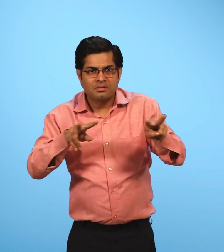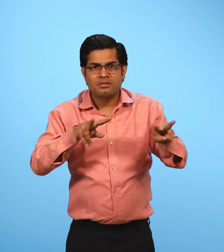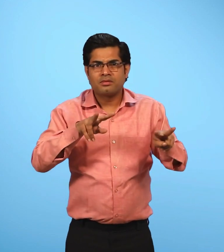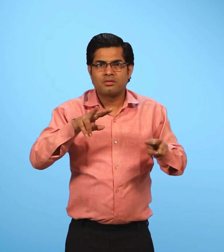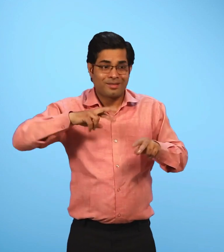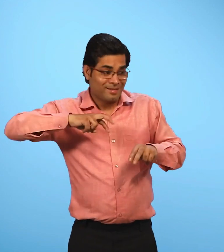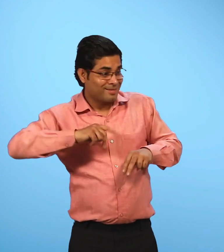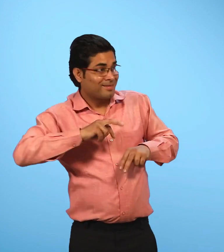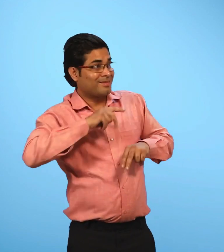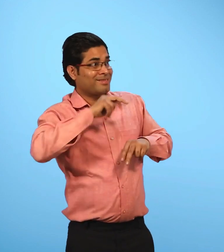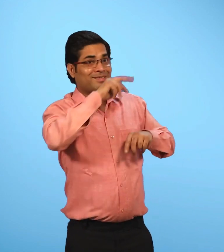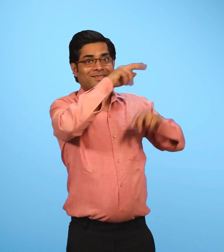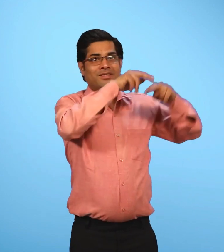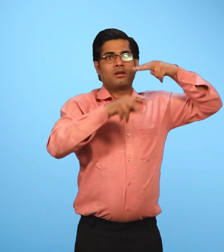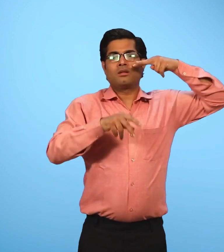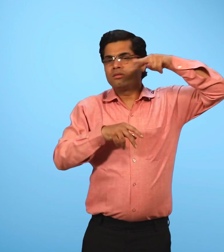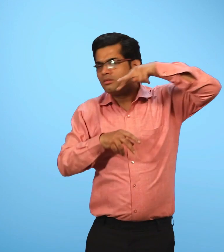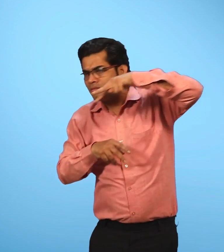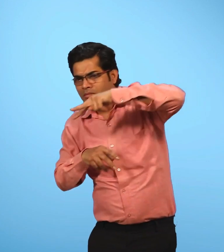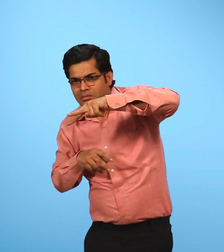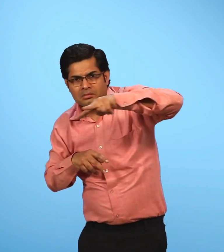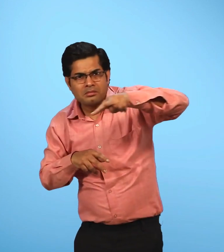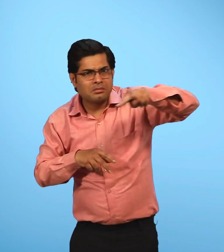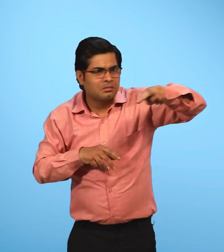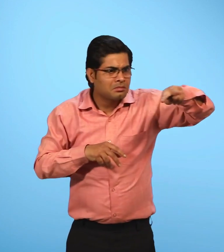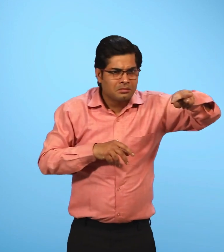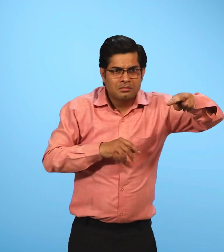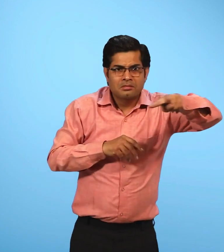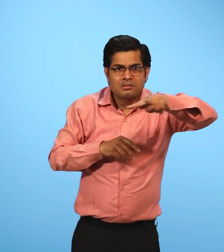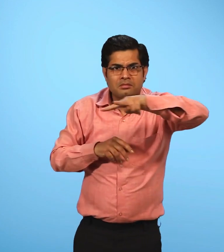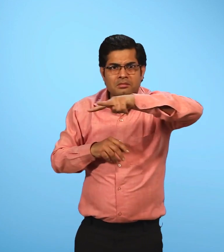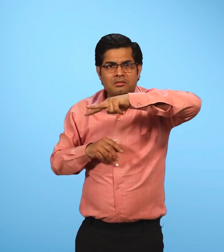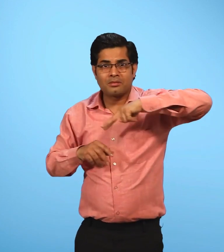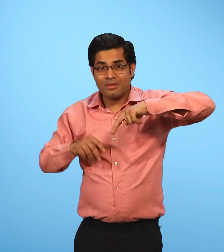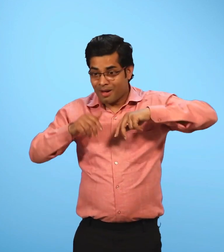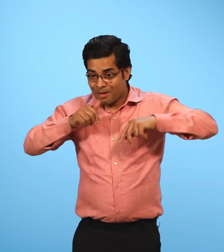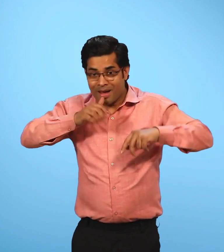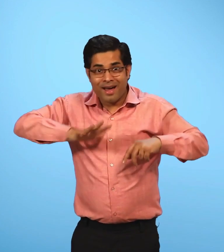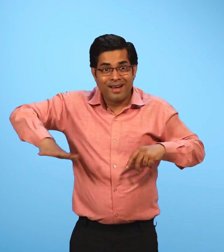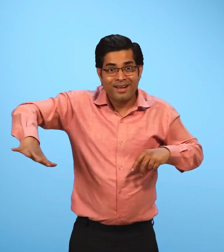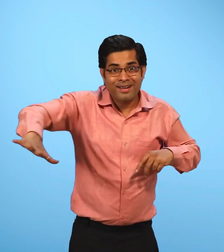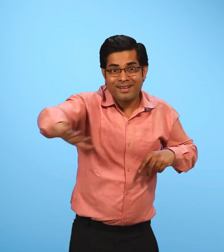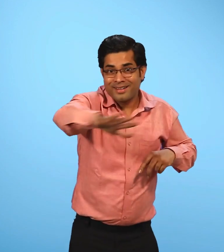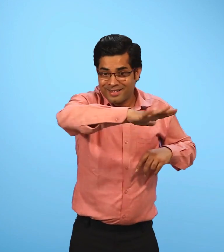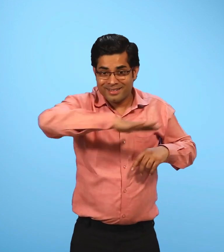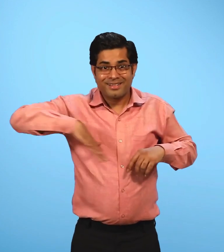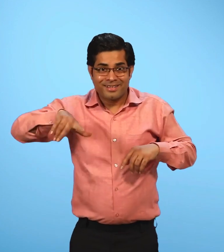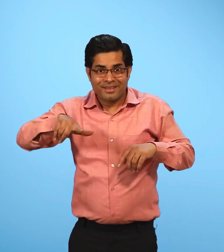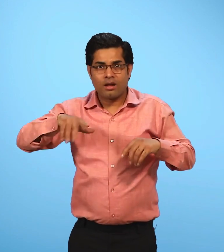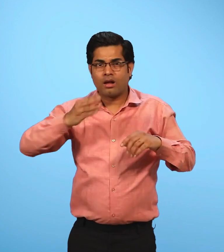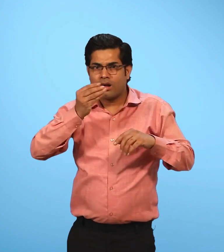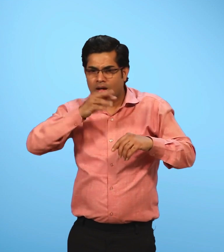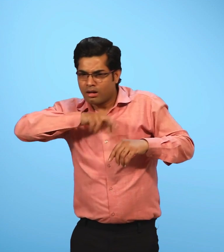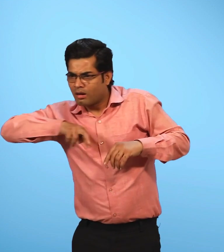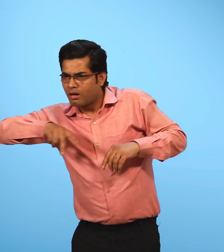looked around me. I could neither hear nor see anything. I went up higher to